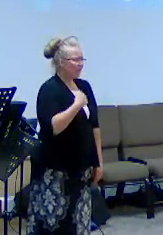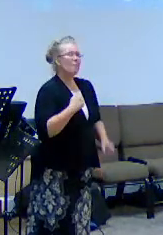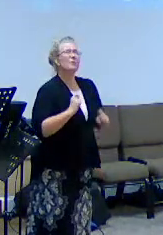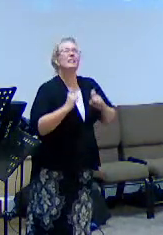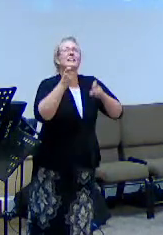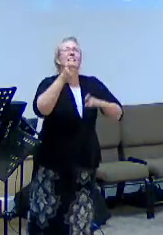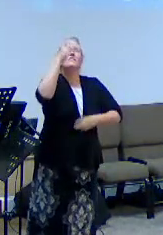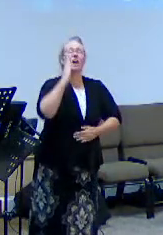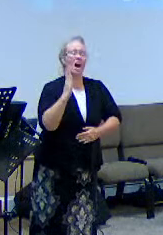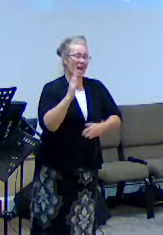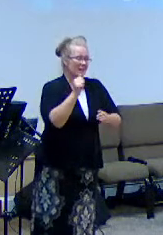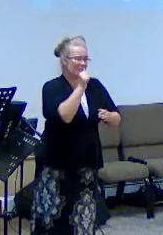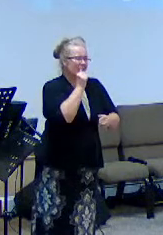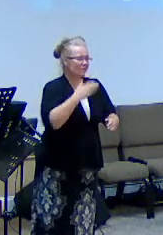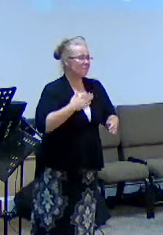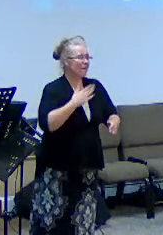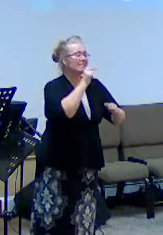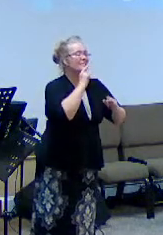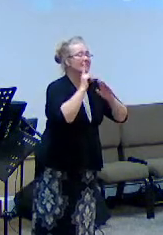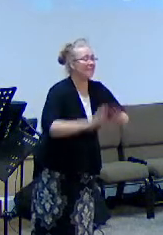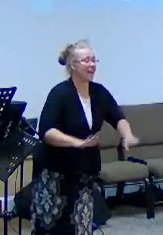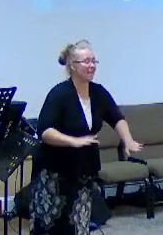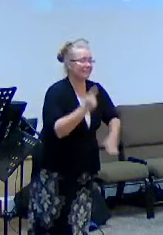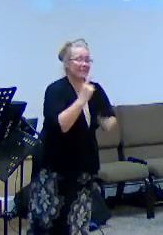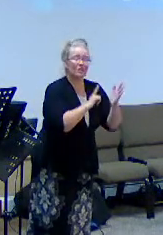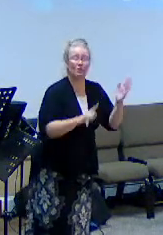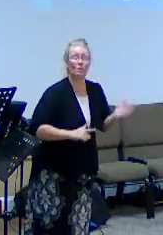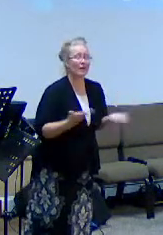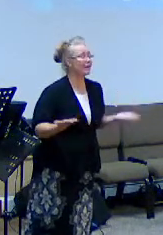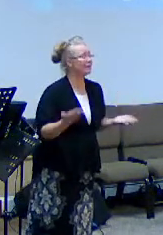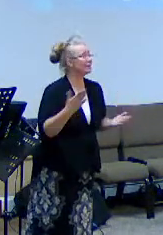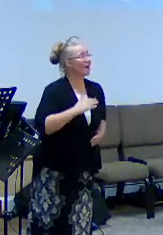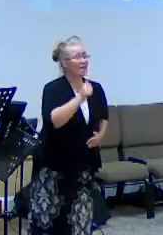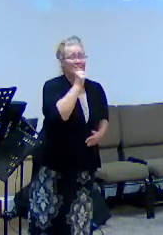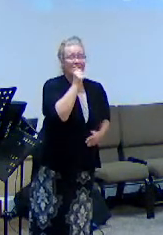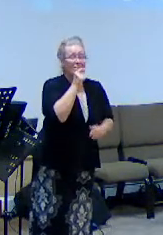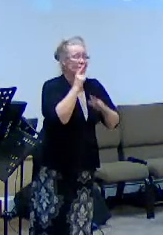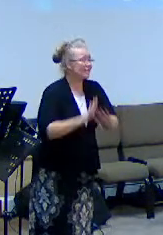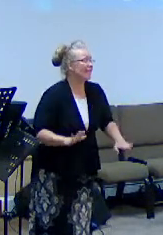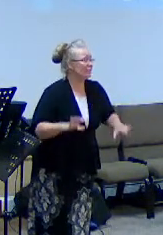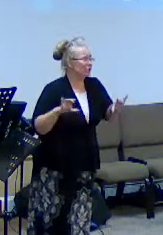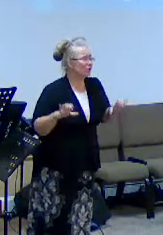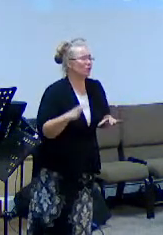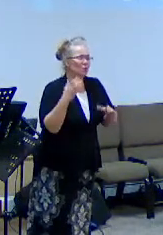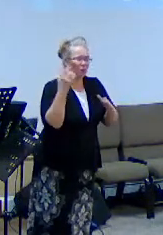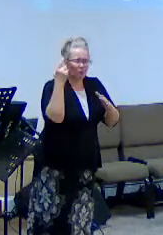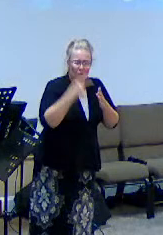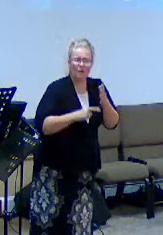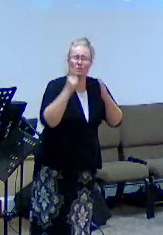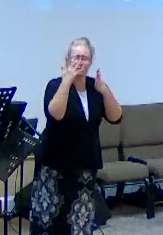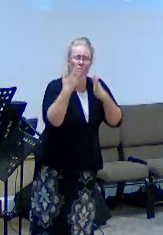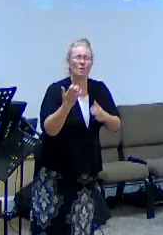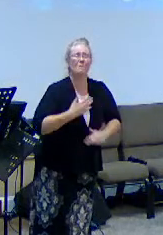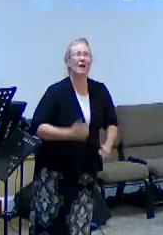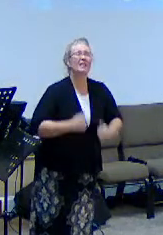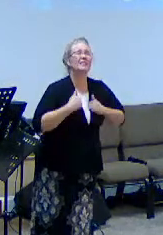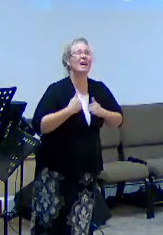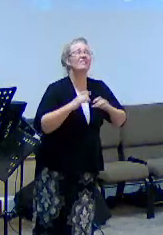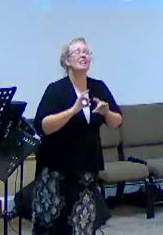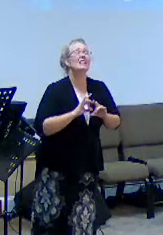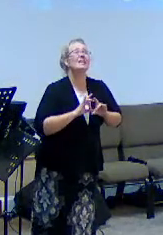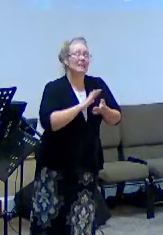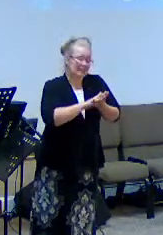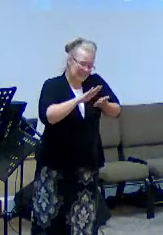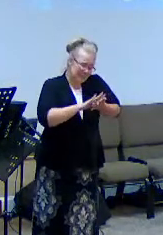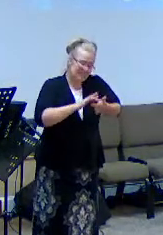God the gift of my silence and say, Lord, here's the gift of my silence. Do what you want to do in my life. Clear out my